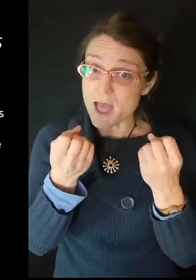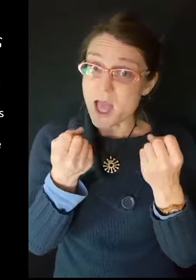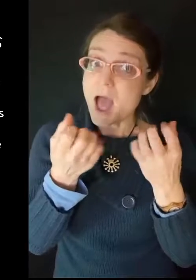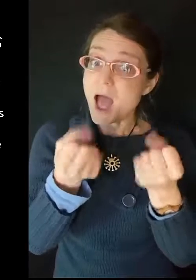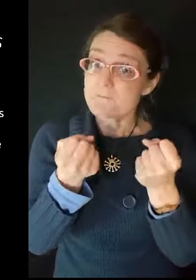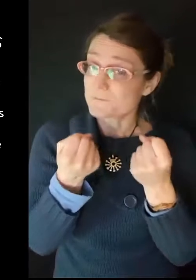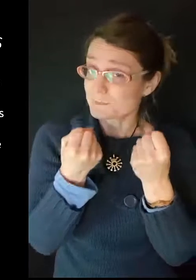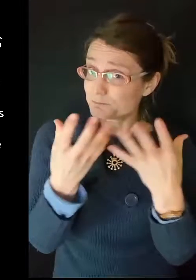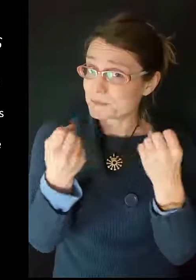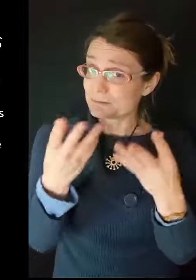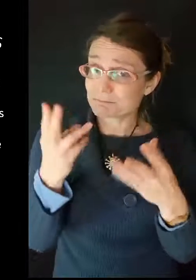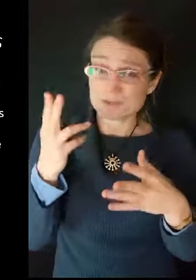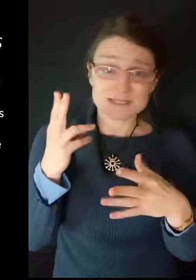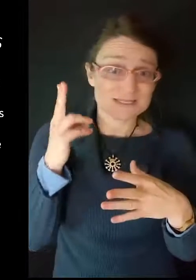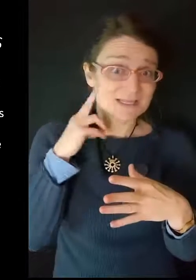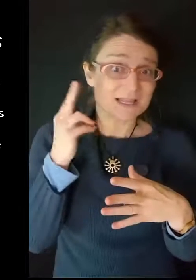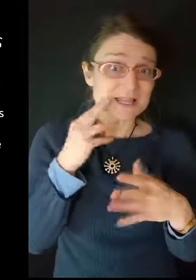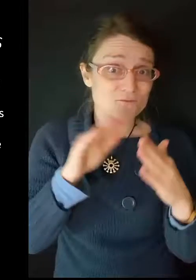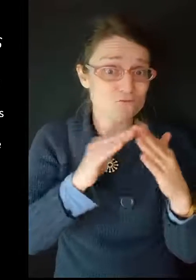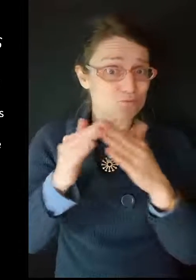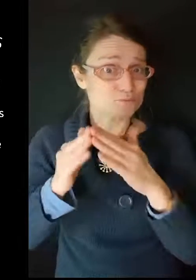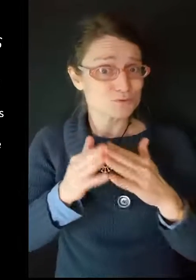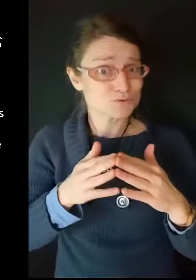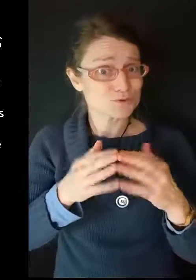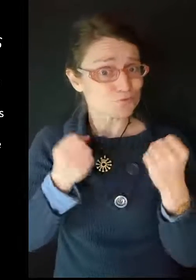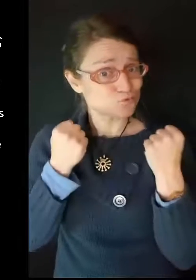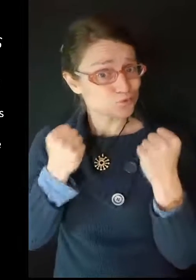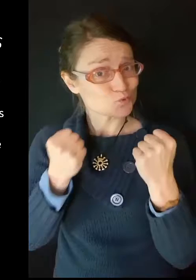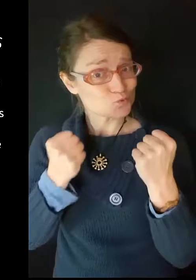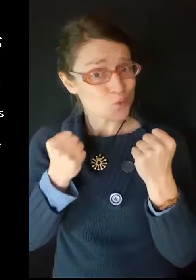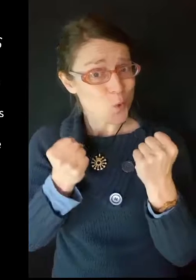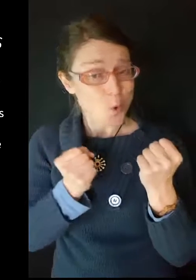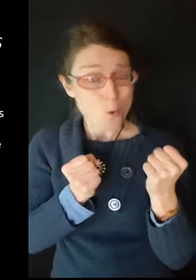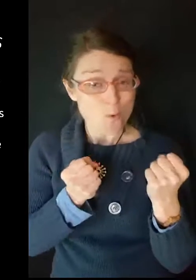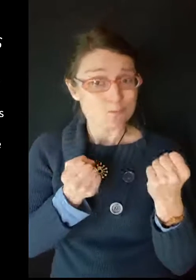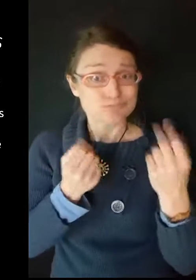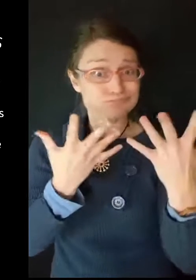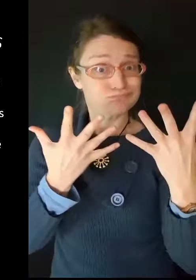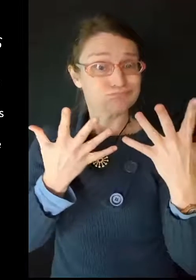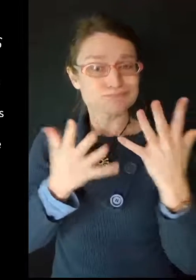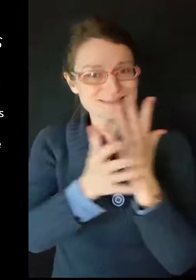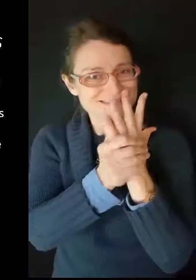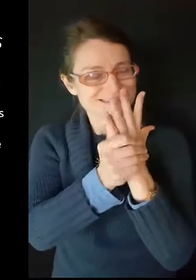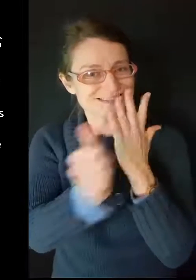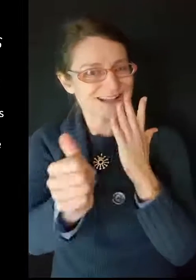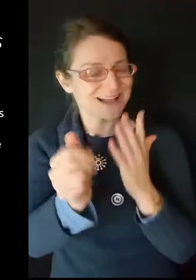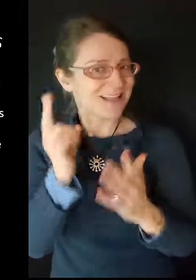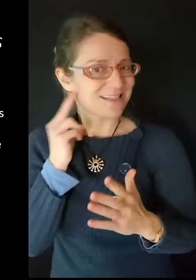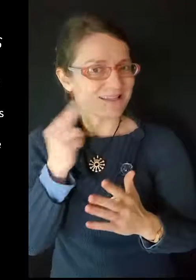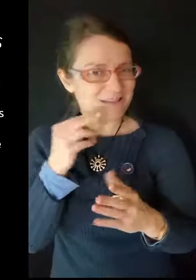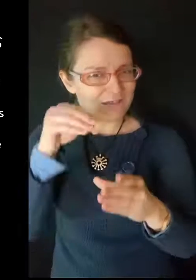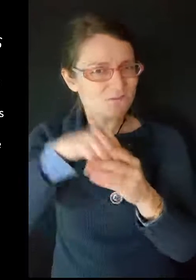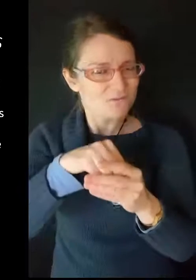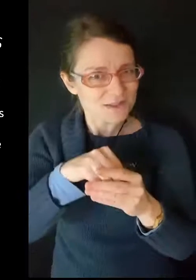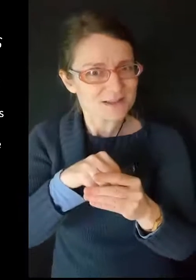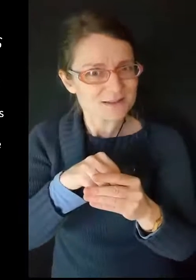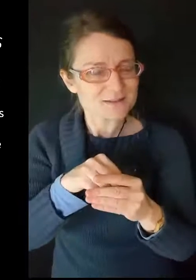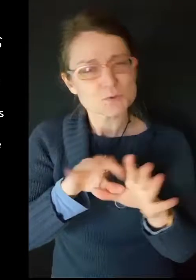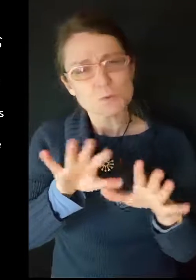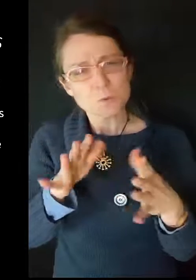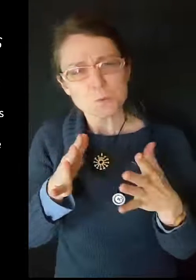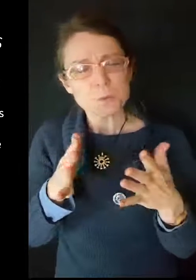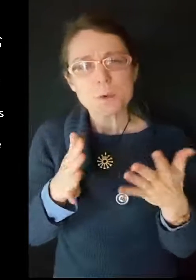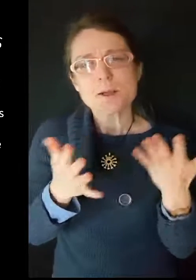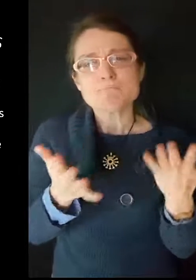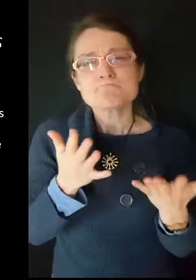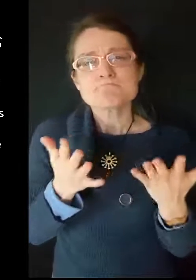that is actually perhaps surprising. We can wonder why, because why there are so few deaf Africans who are involved in sign